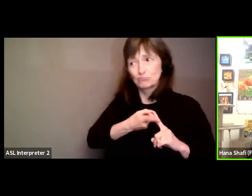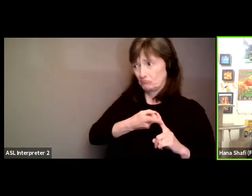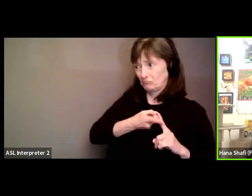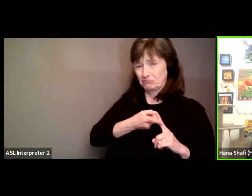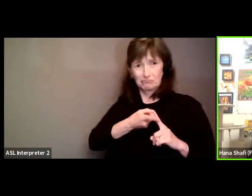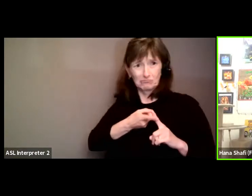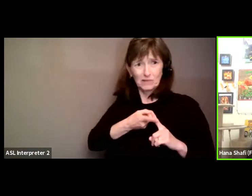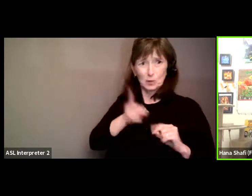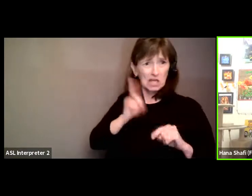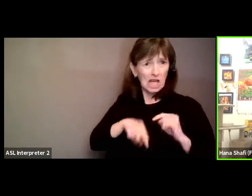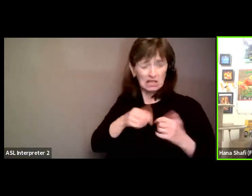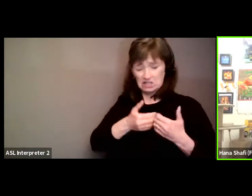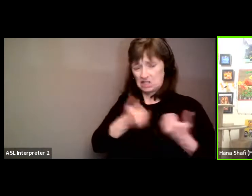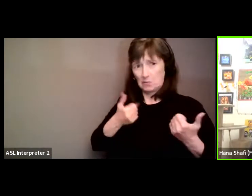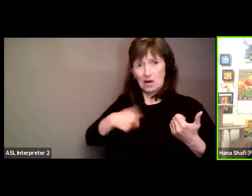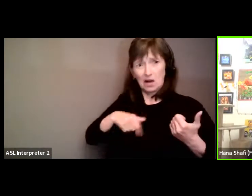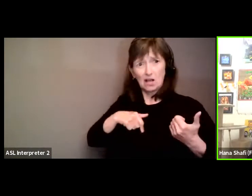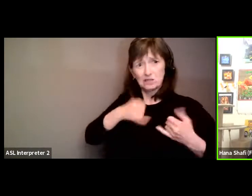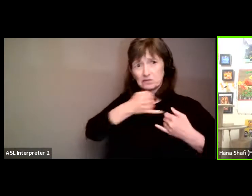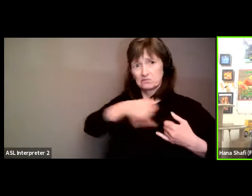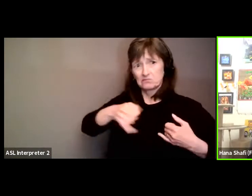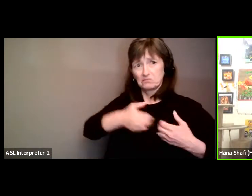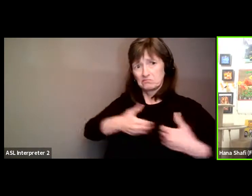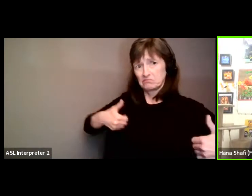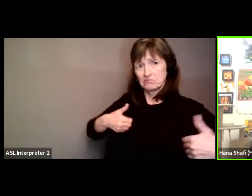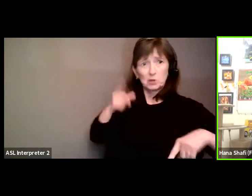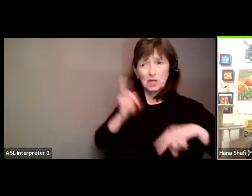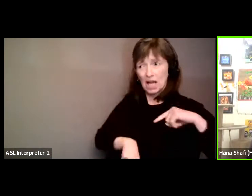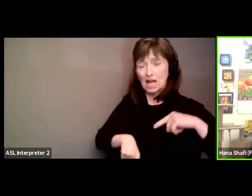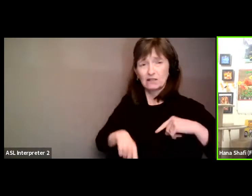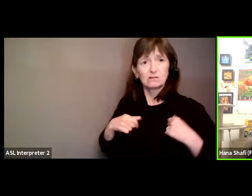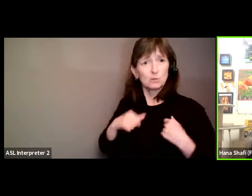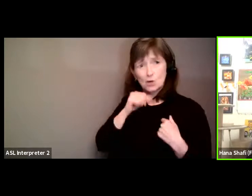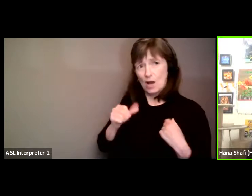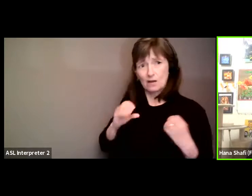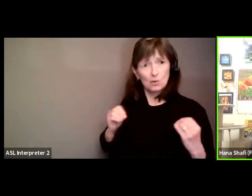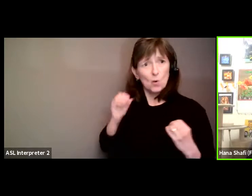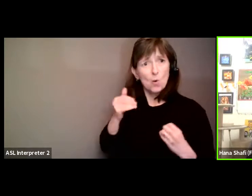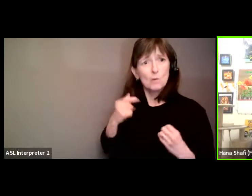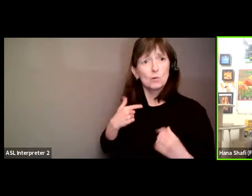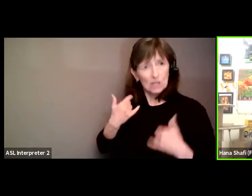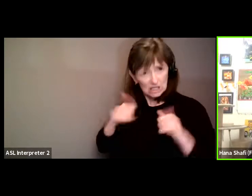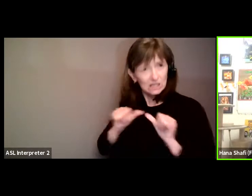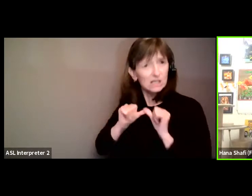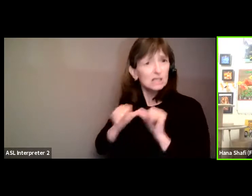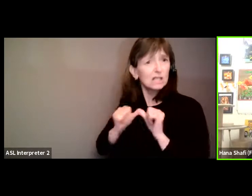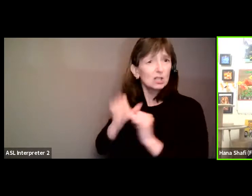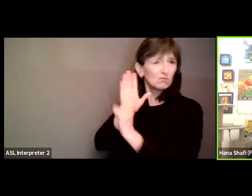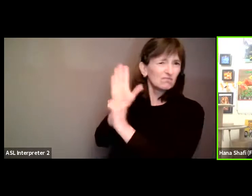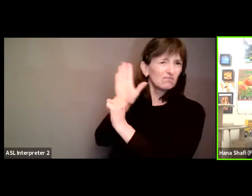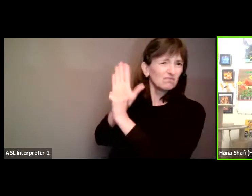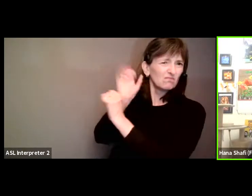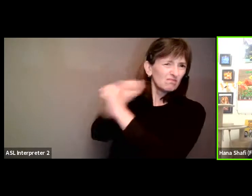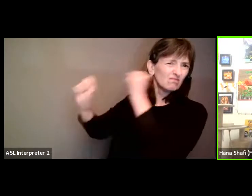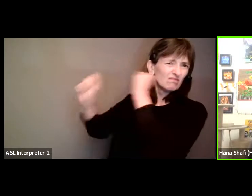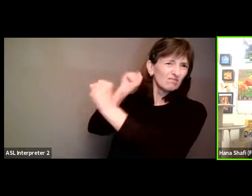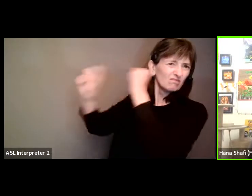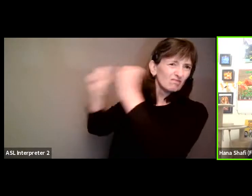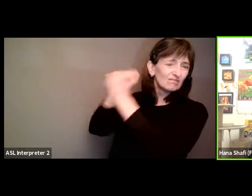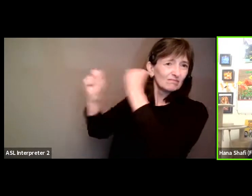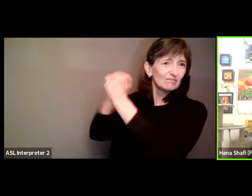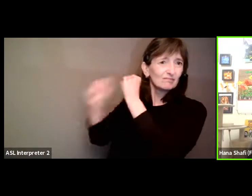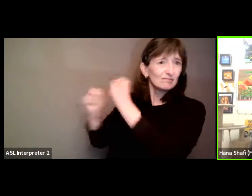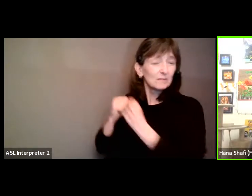can't be divided or made to feel hopeless. Imagine that we keep banging on the barricades and demanding to be heard. And imagine